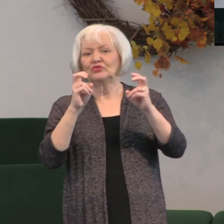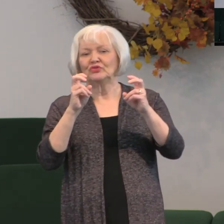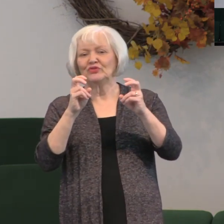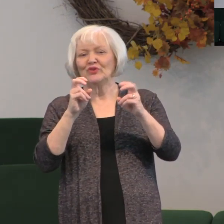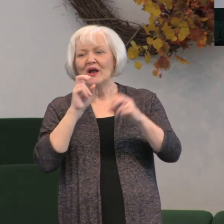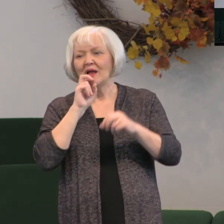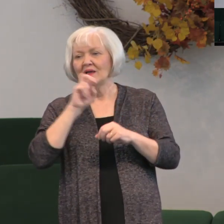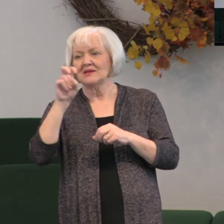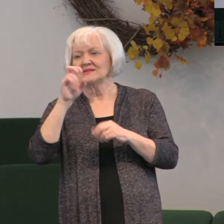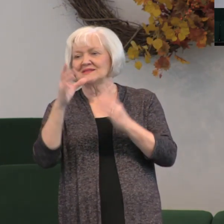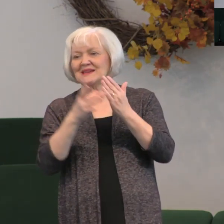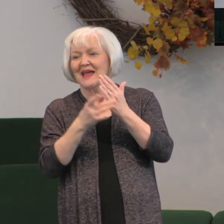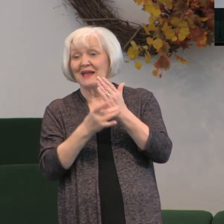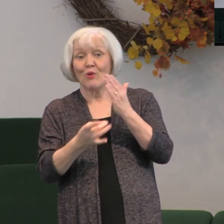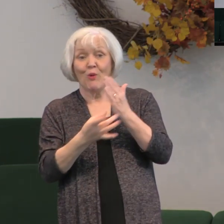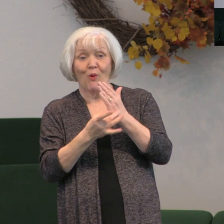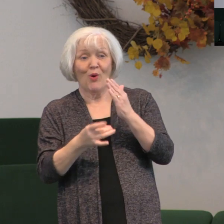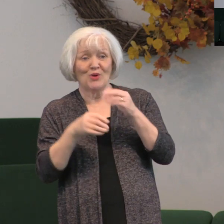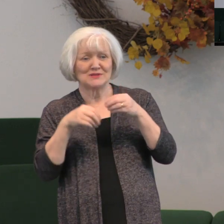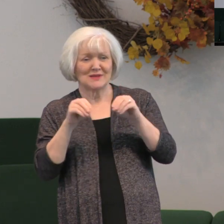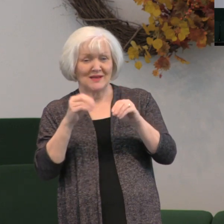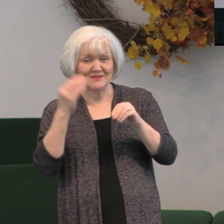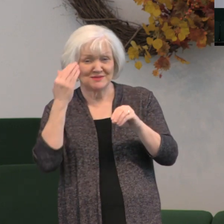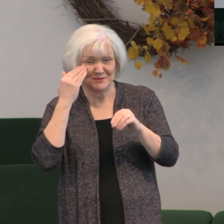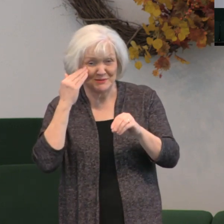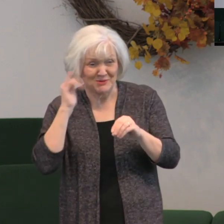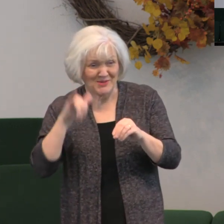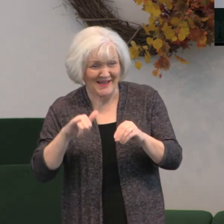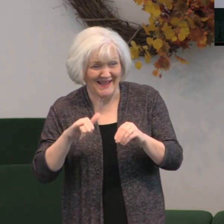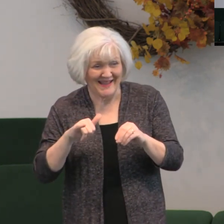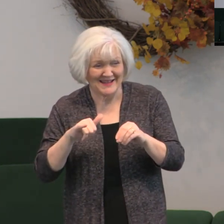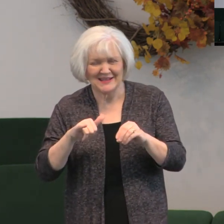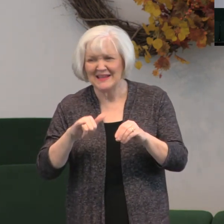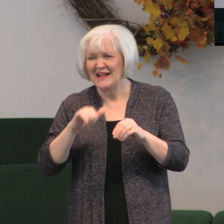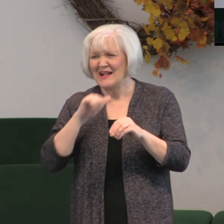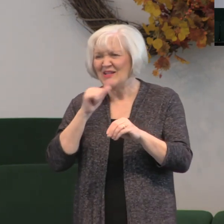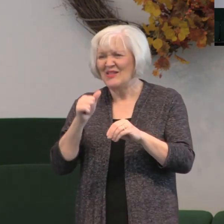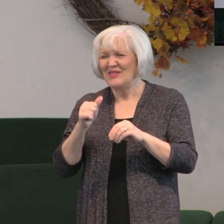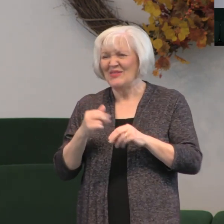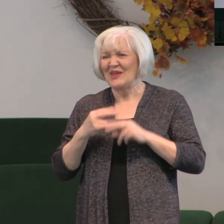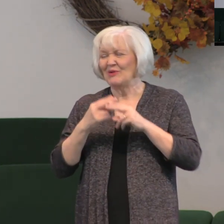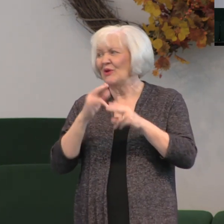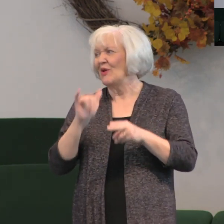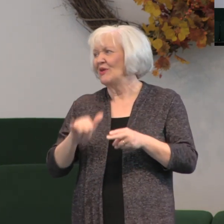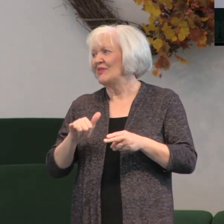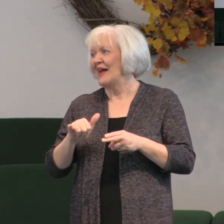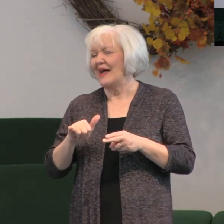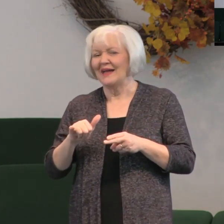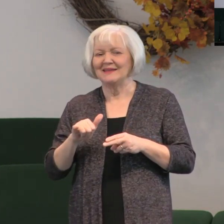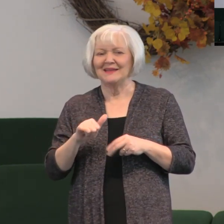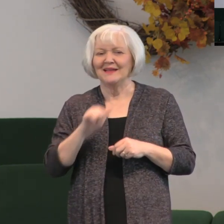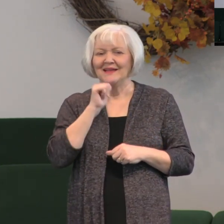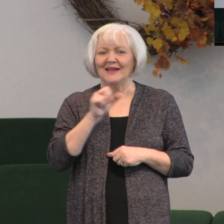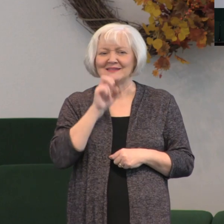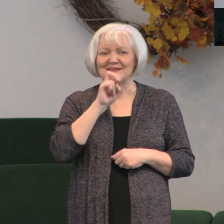familiar with that phrase they don't call them snake oils anymore they call them essential oils now